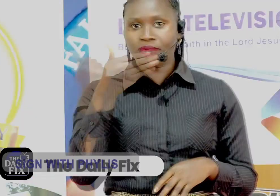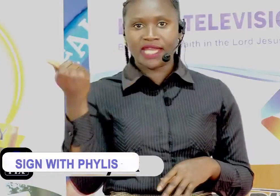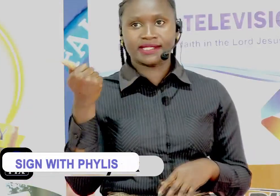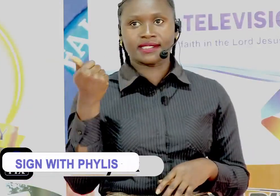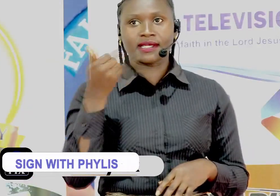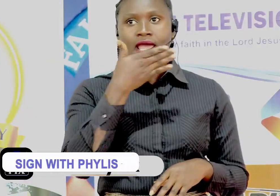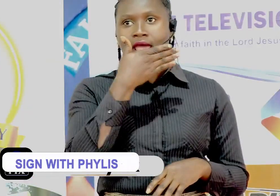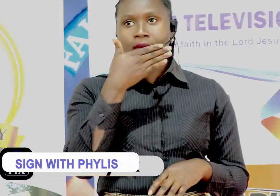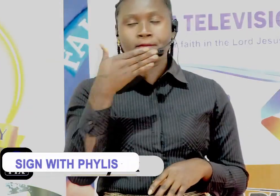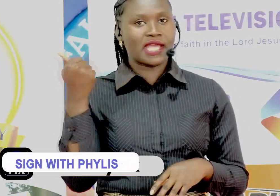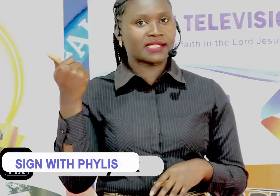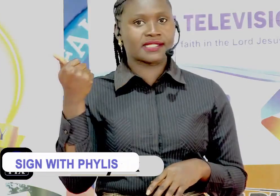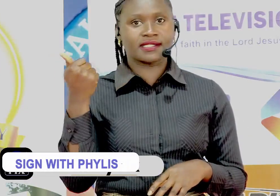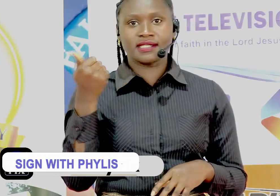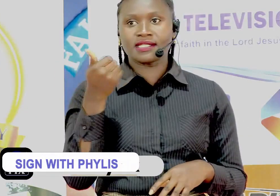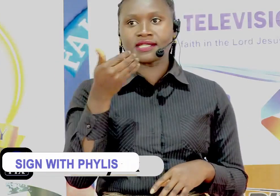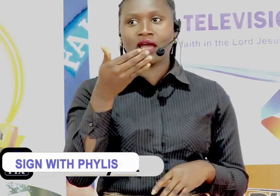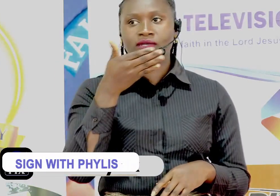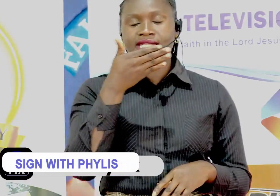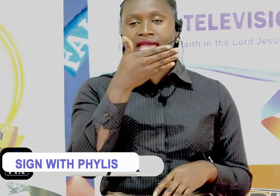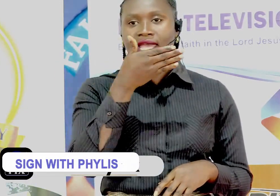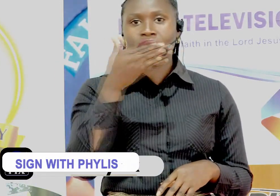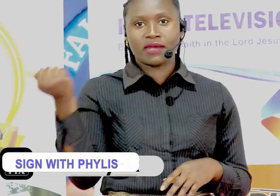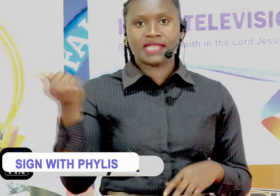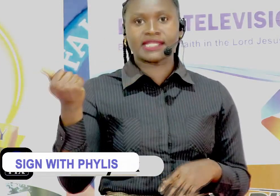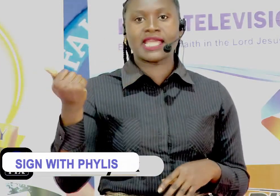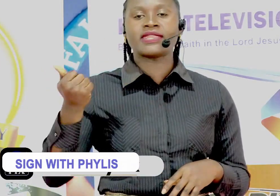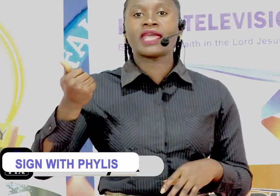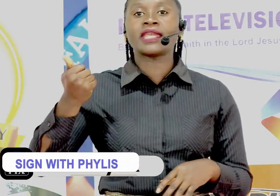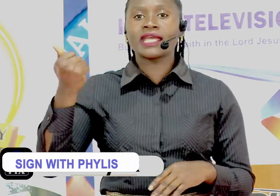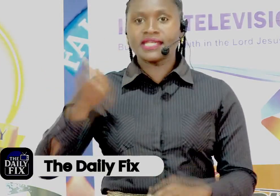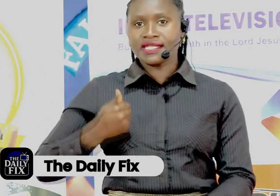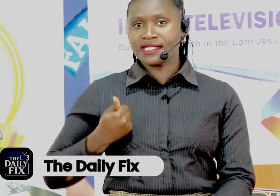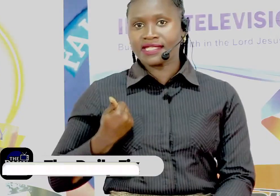best. Best. This is how we sign best. And then this is her.